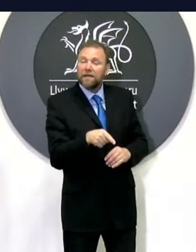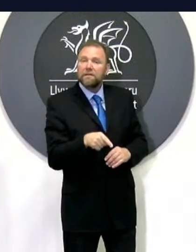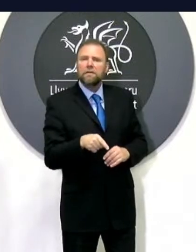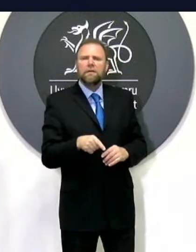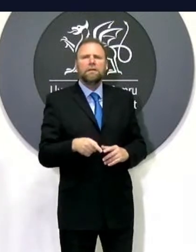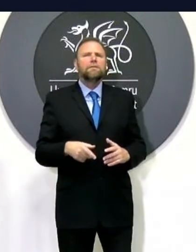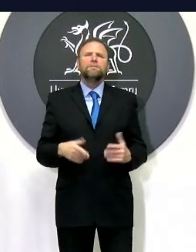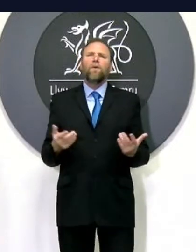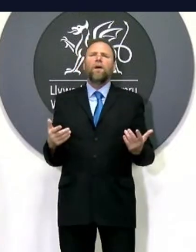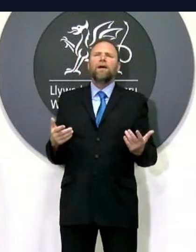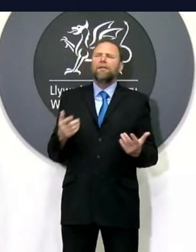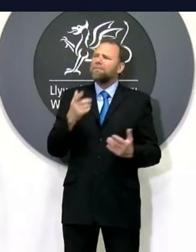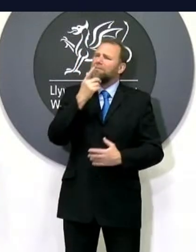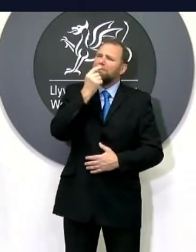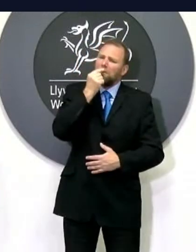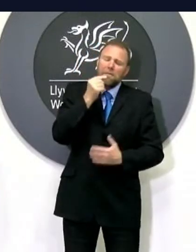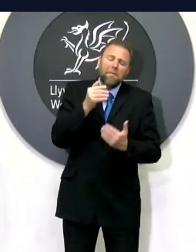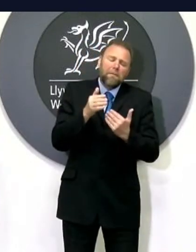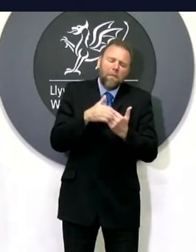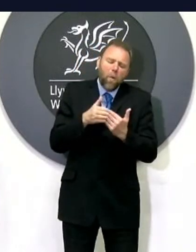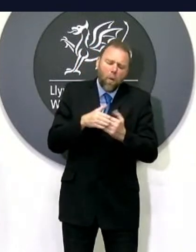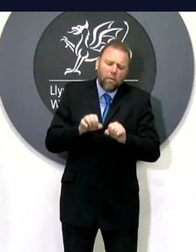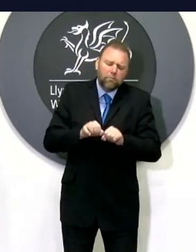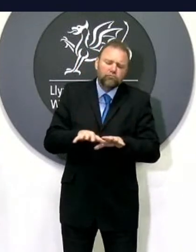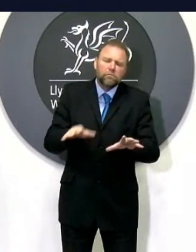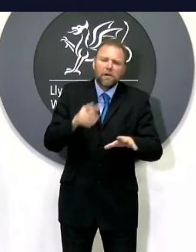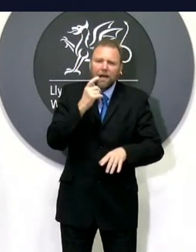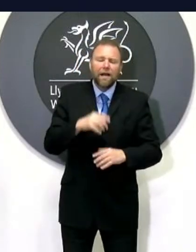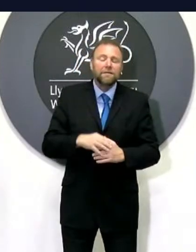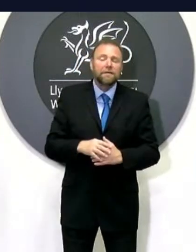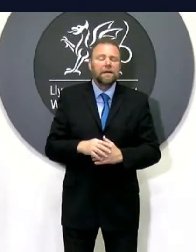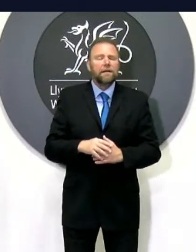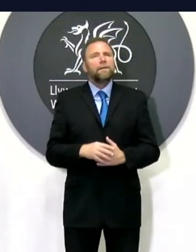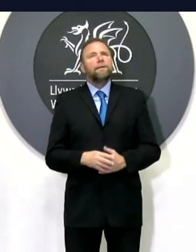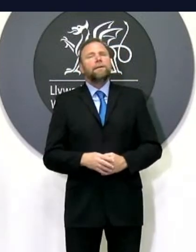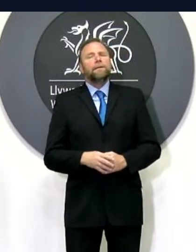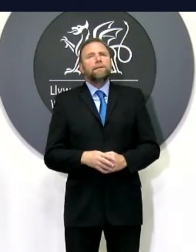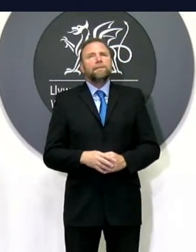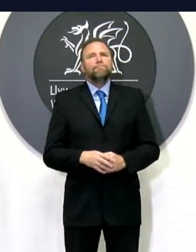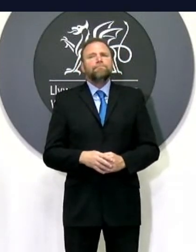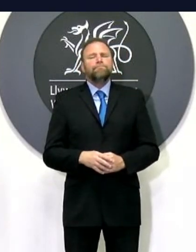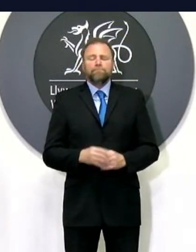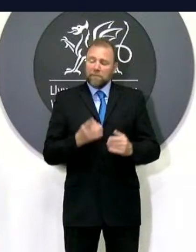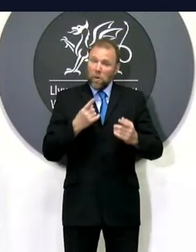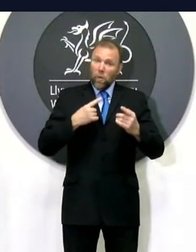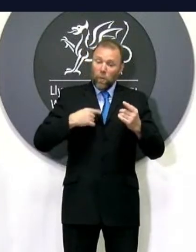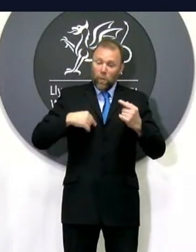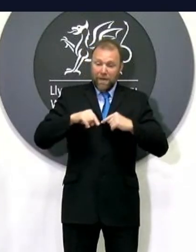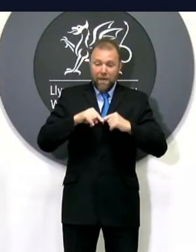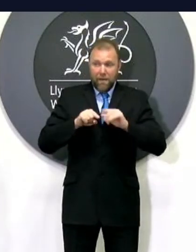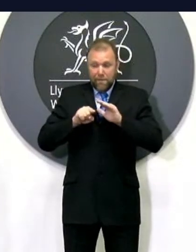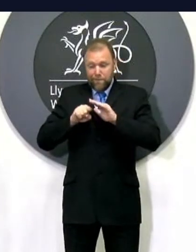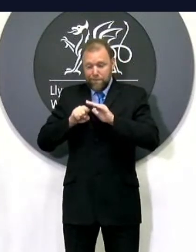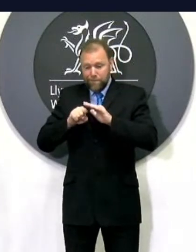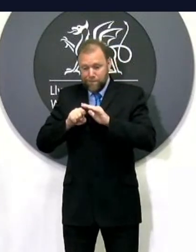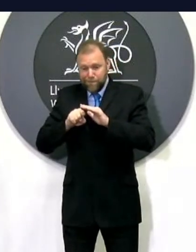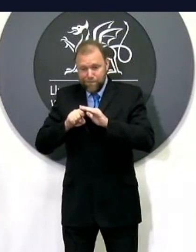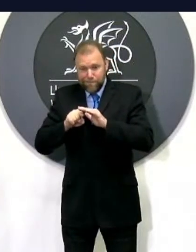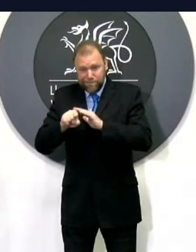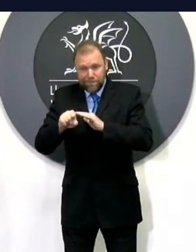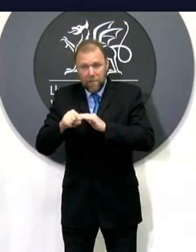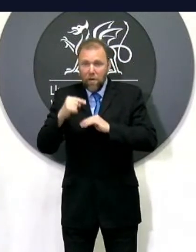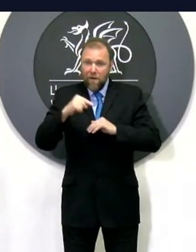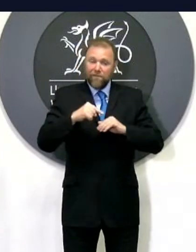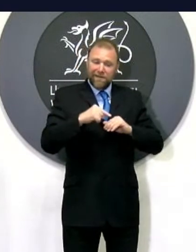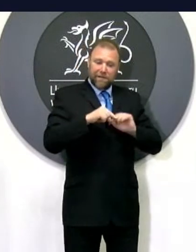and prospects of more, even beyond that. You know, we are on our way out of coronavirus,